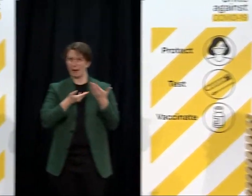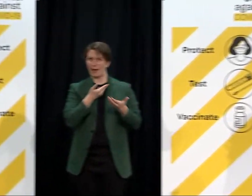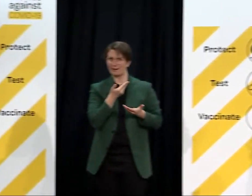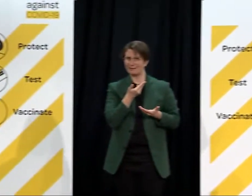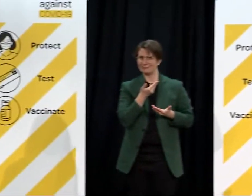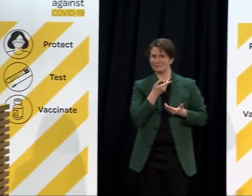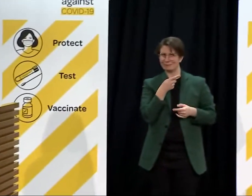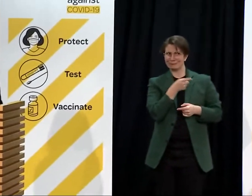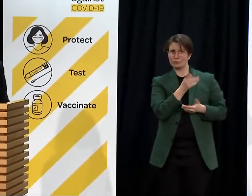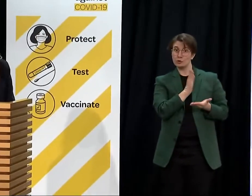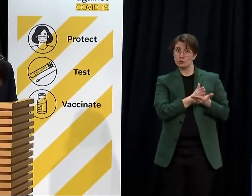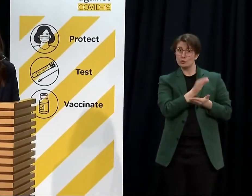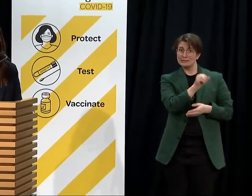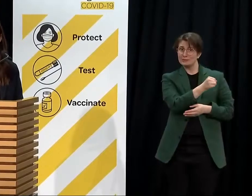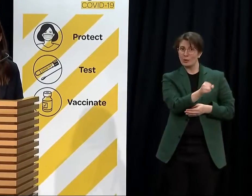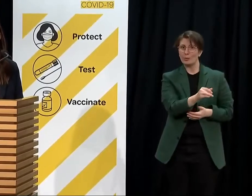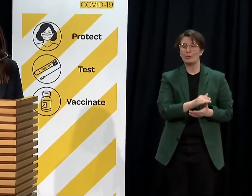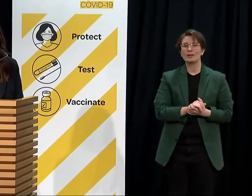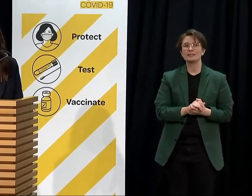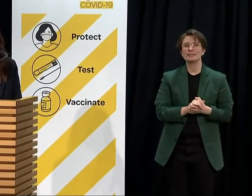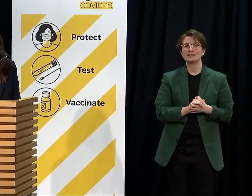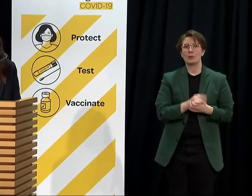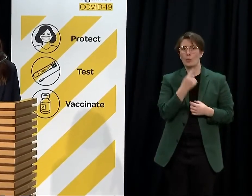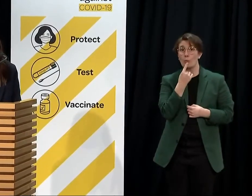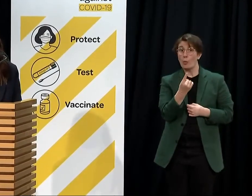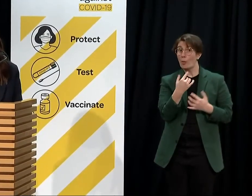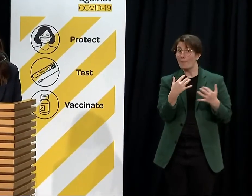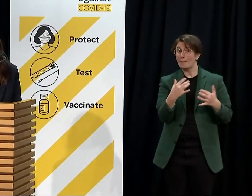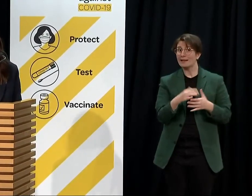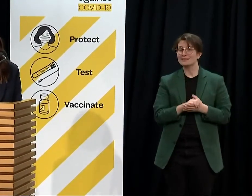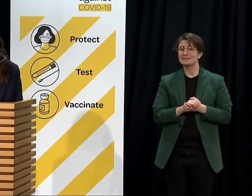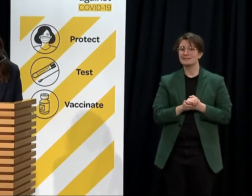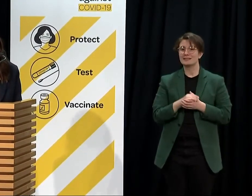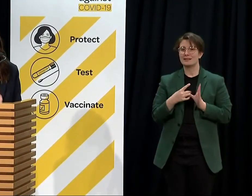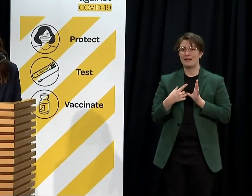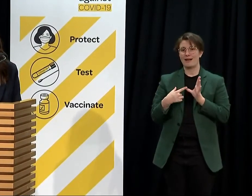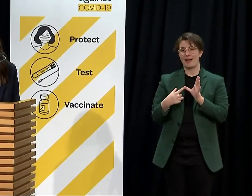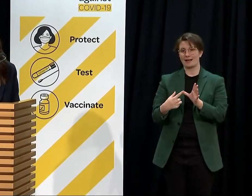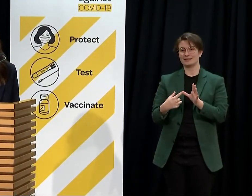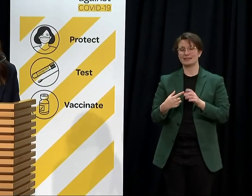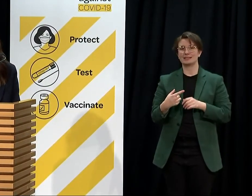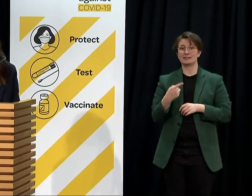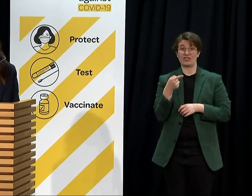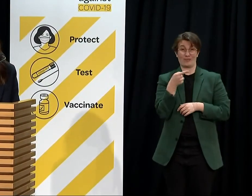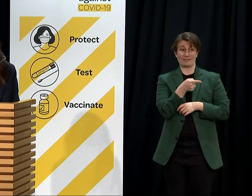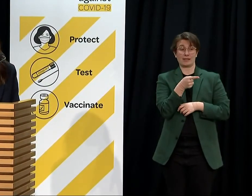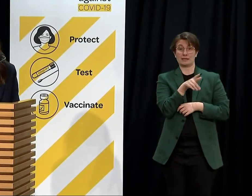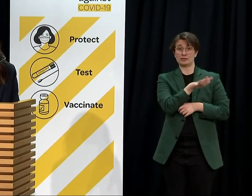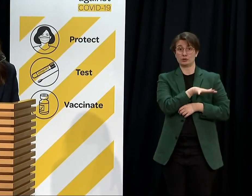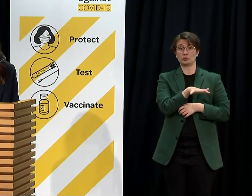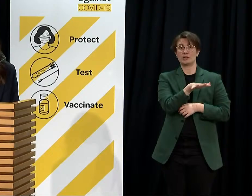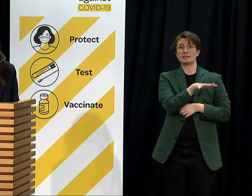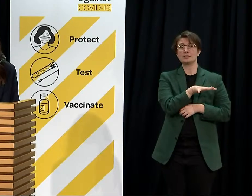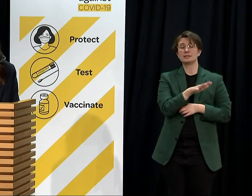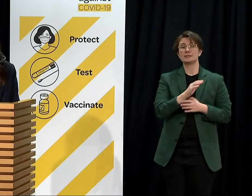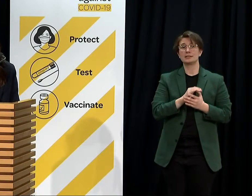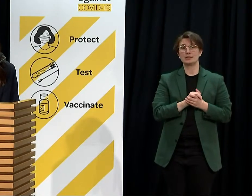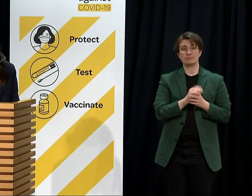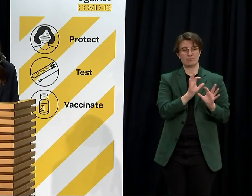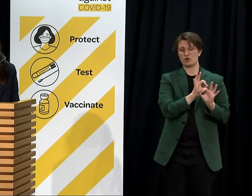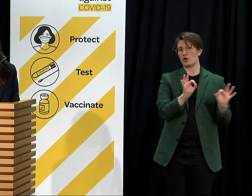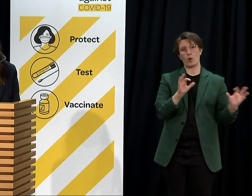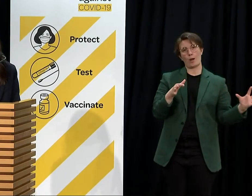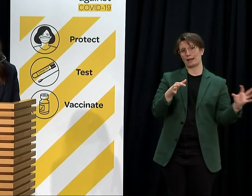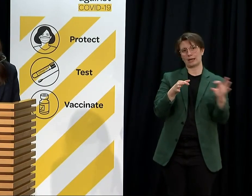public not to oppose it? Yeah. So we've been advised that in that particular case that there is no